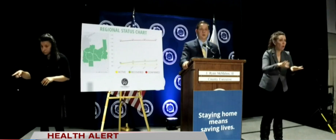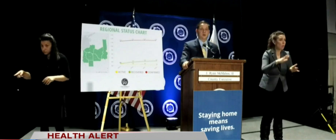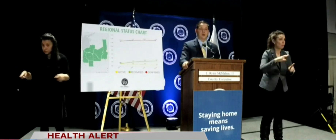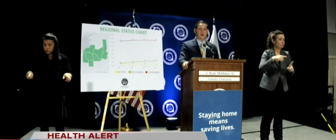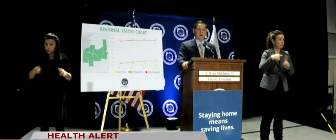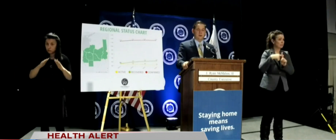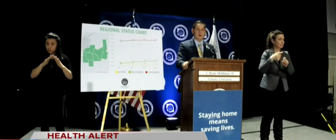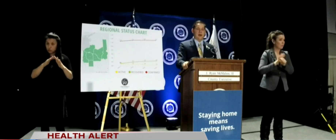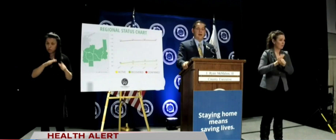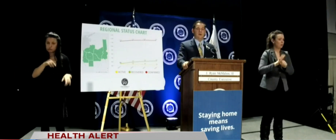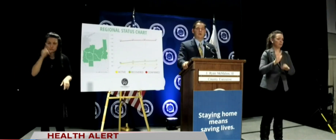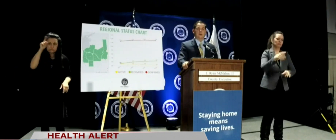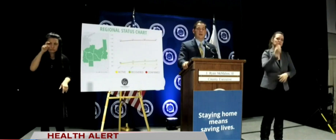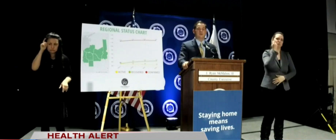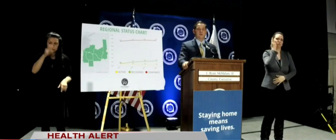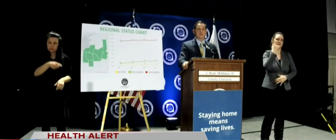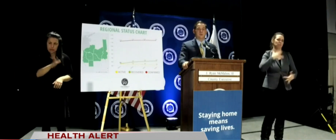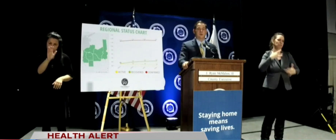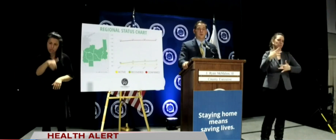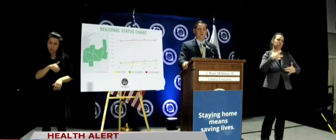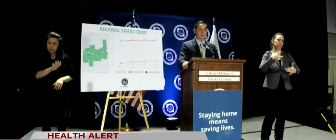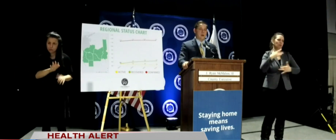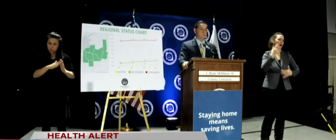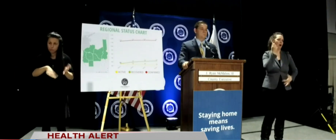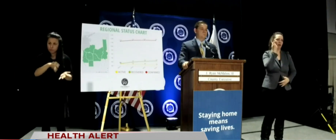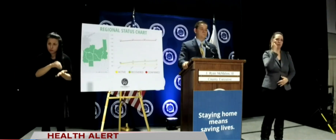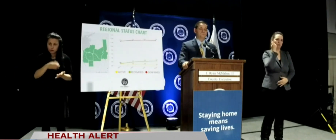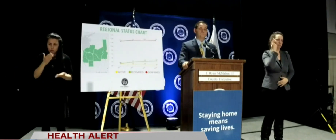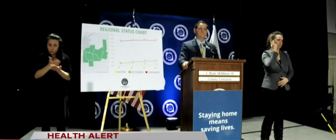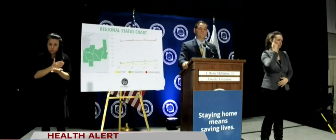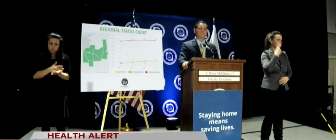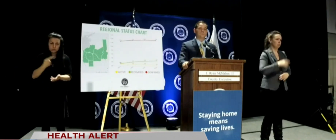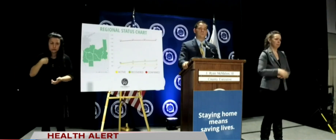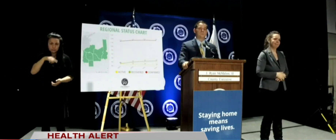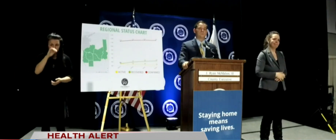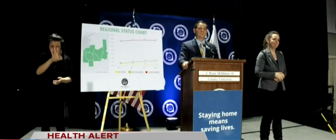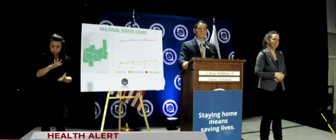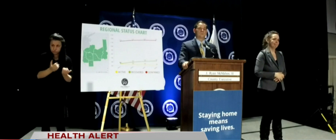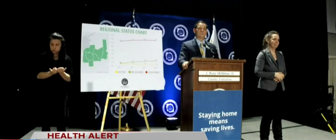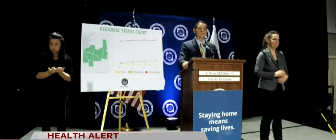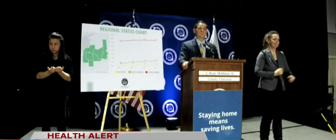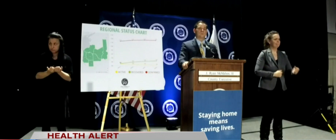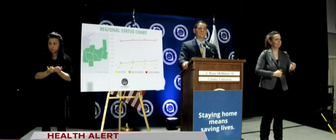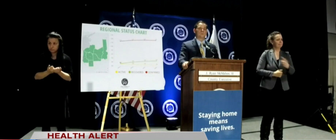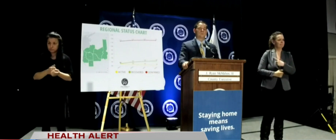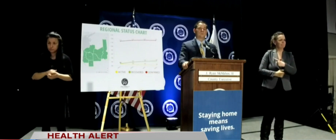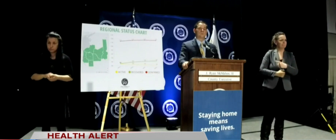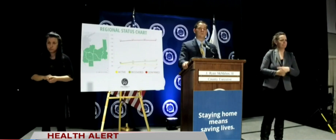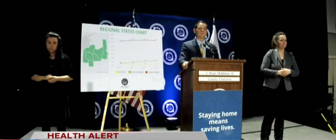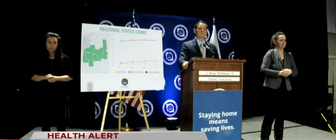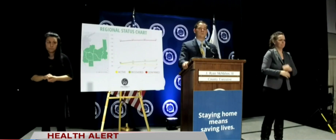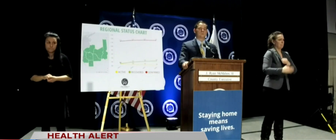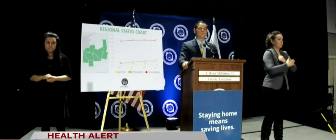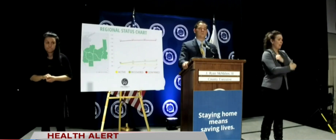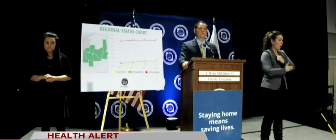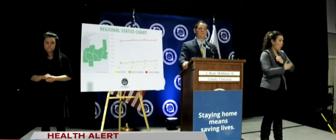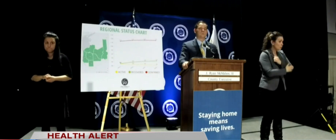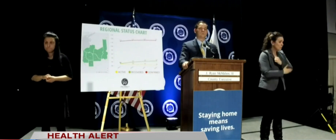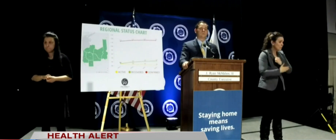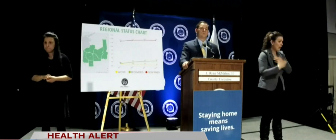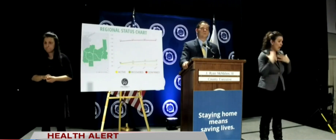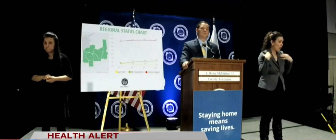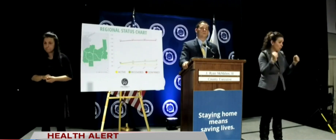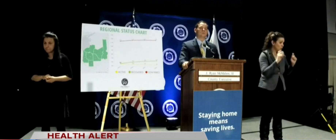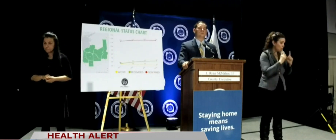concerns. I don't know the answer to that. Does the county health department, though, have the data? When you get this list of